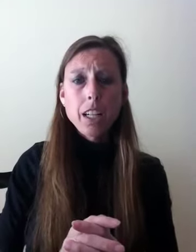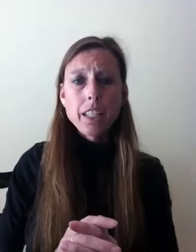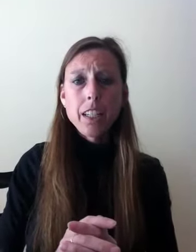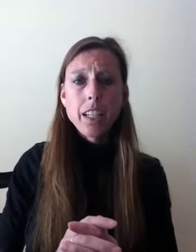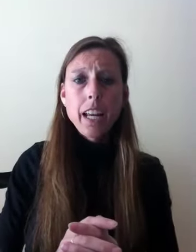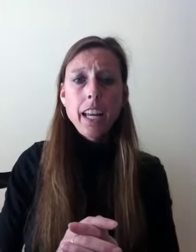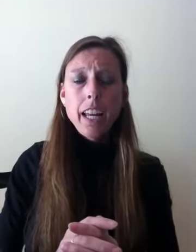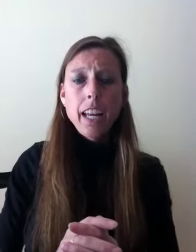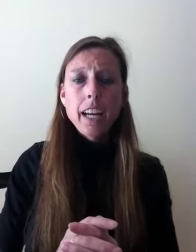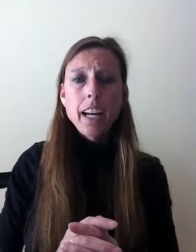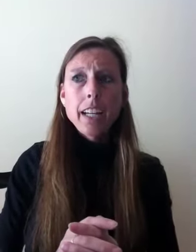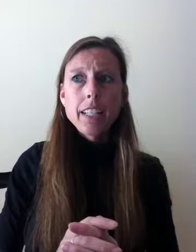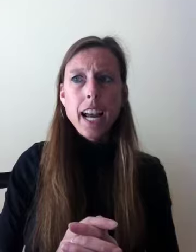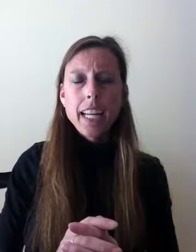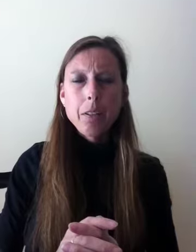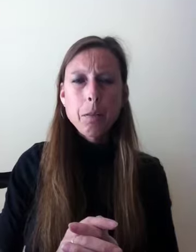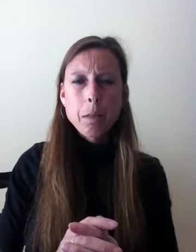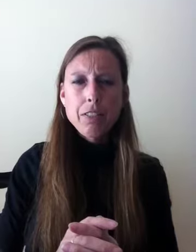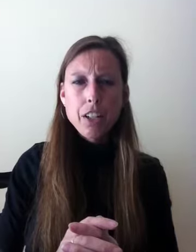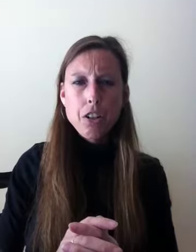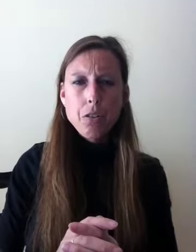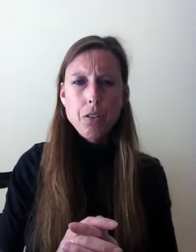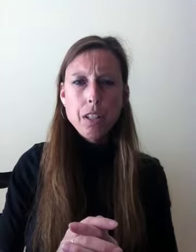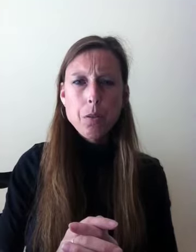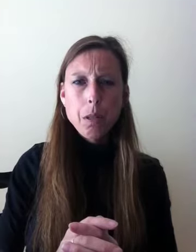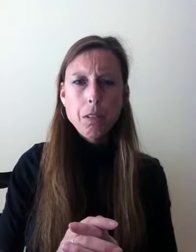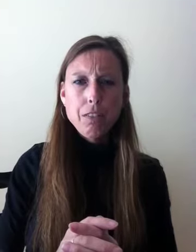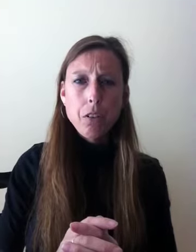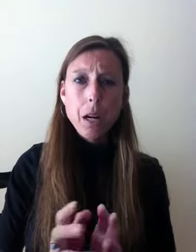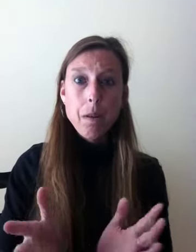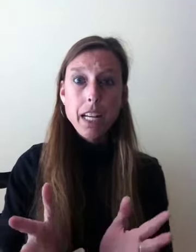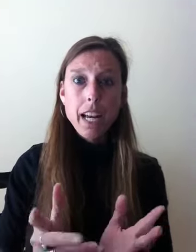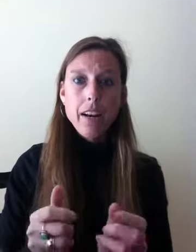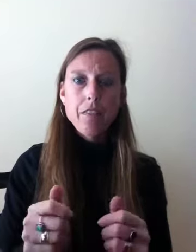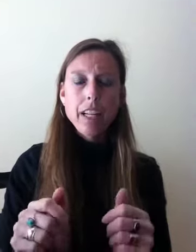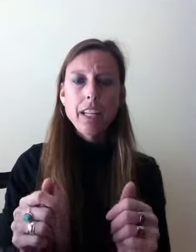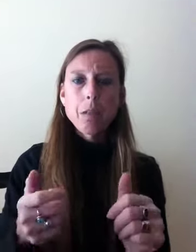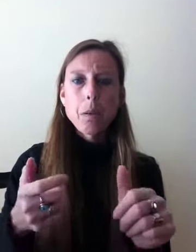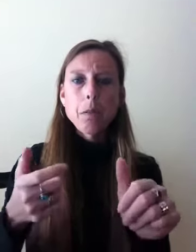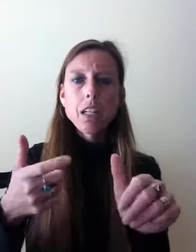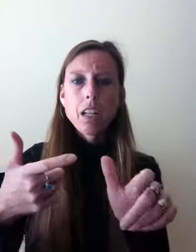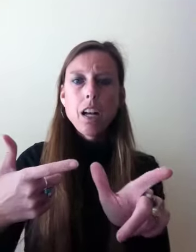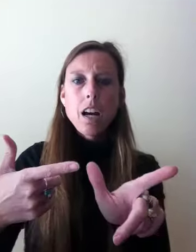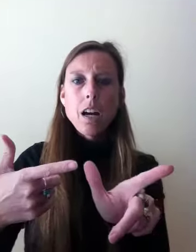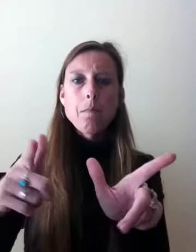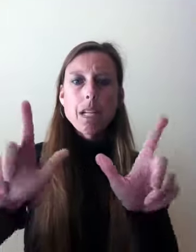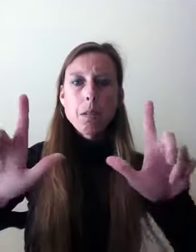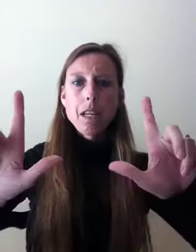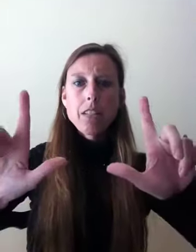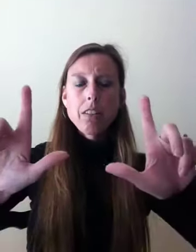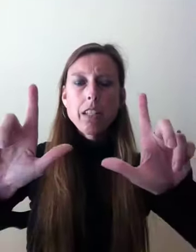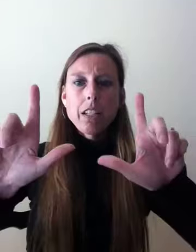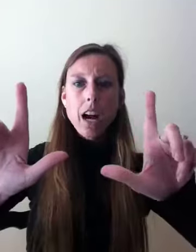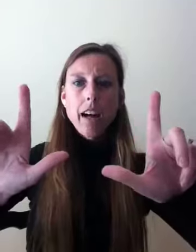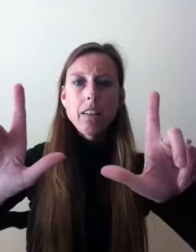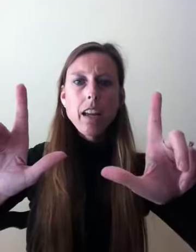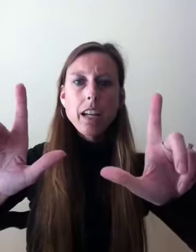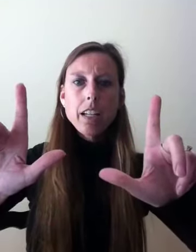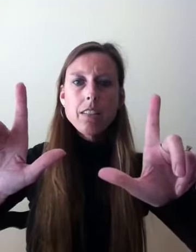run. And I can't remember if I showed you this one before. I might have. I can't remember. But it's basically your L